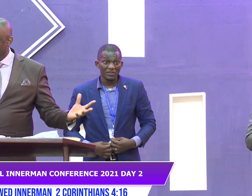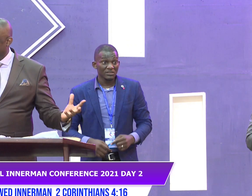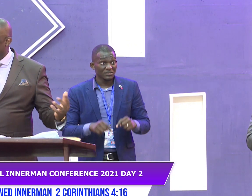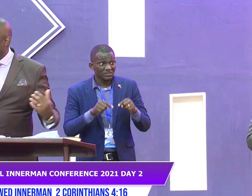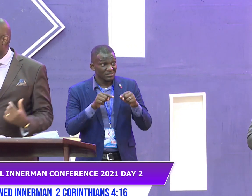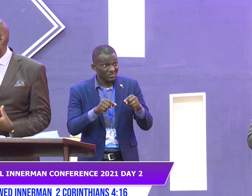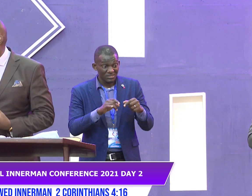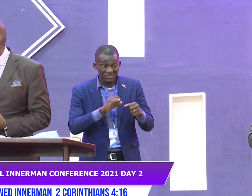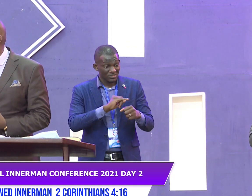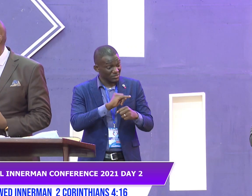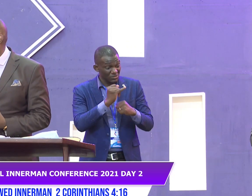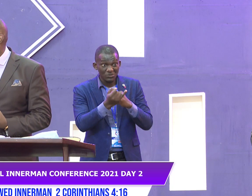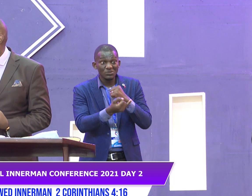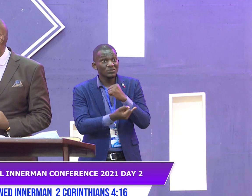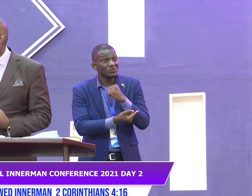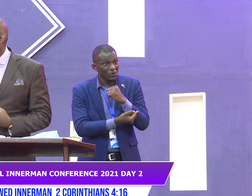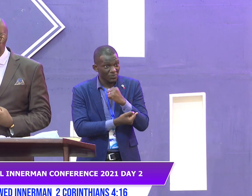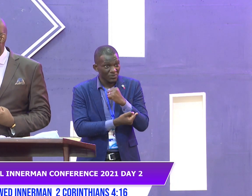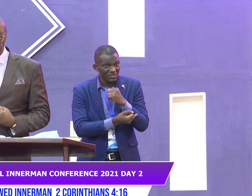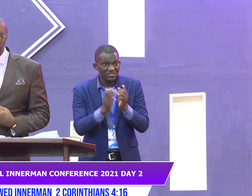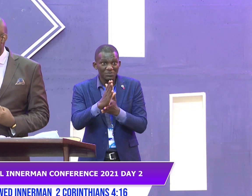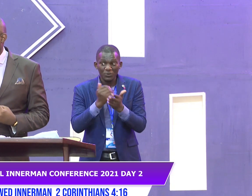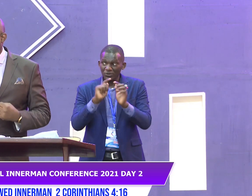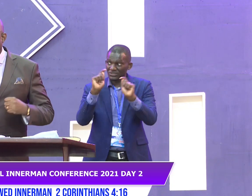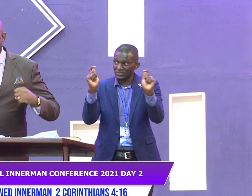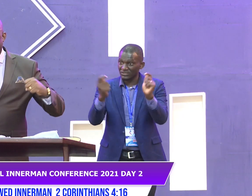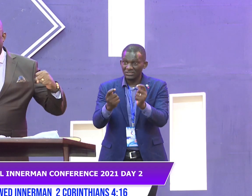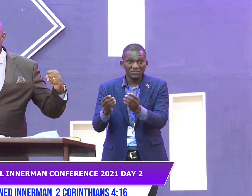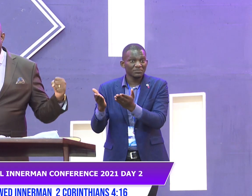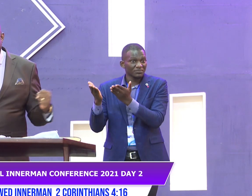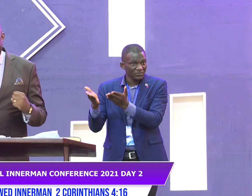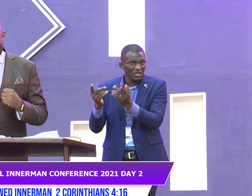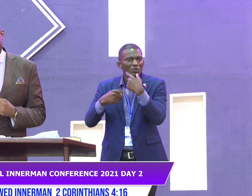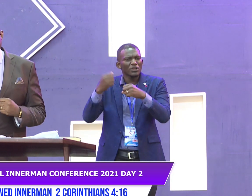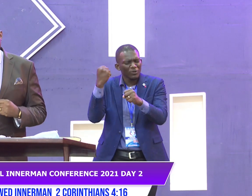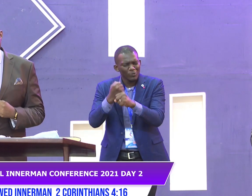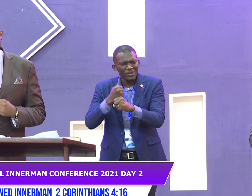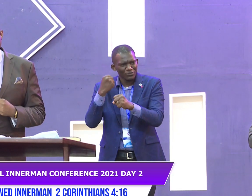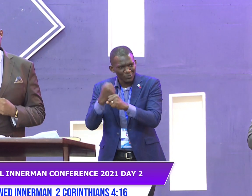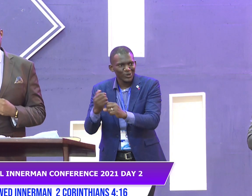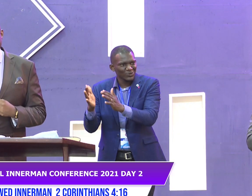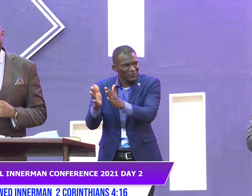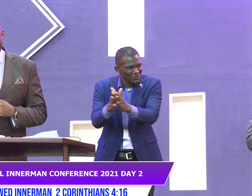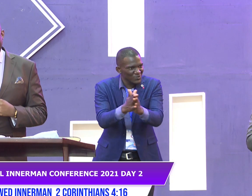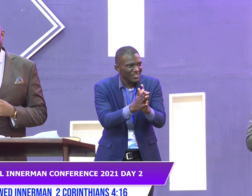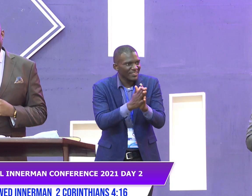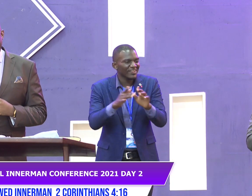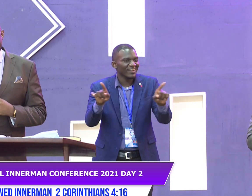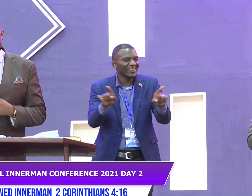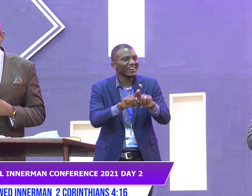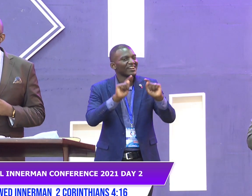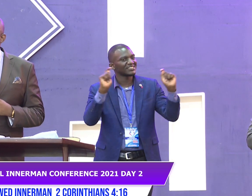continue. This work is a work of team. And we do work together as